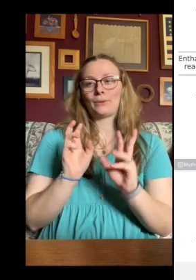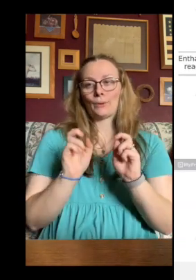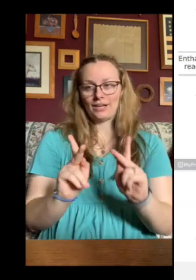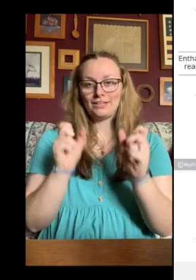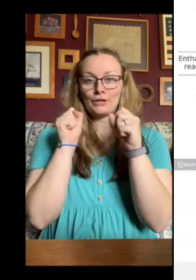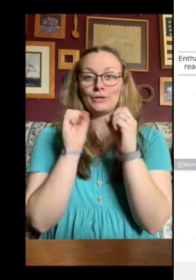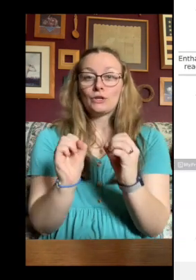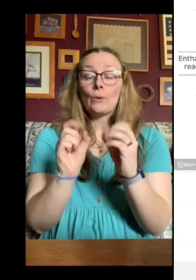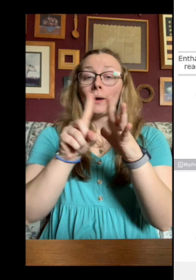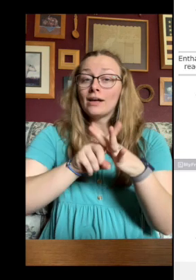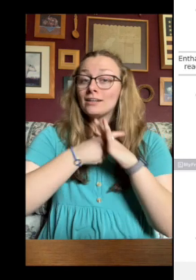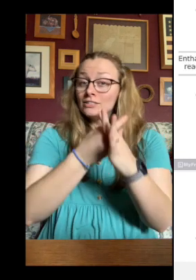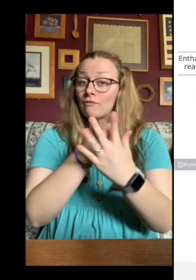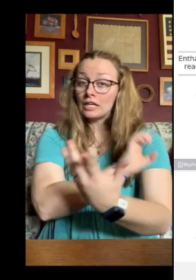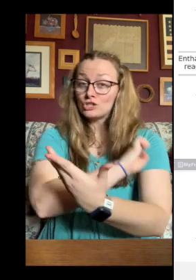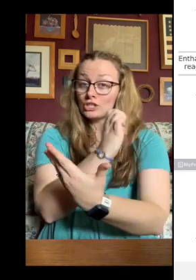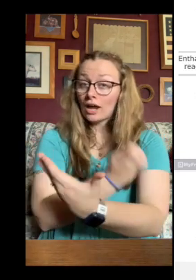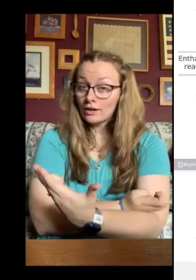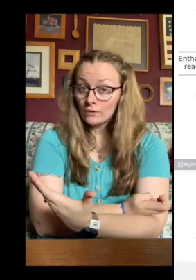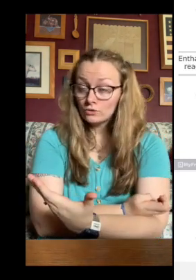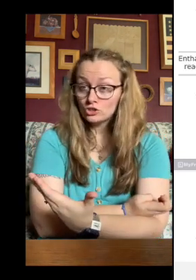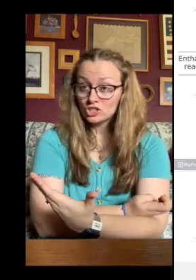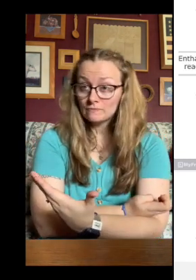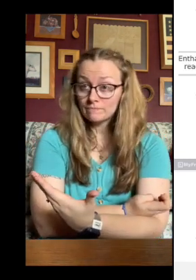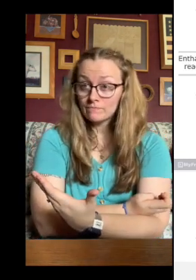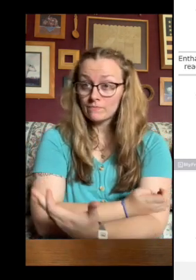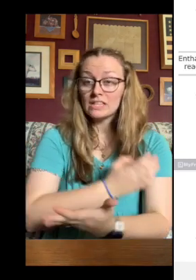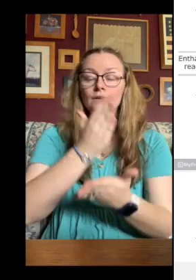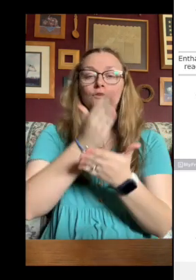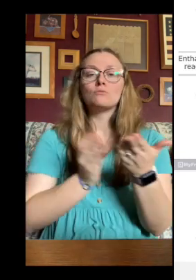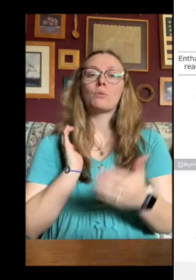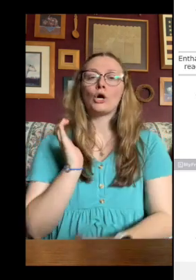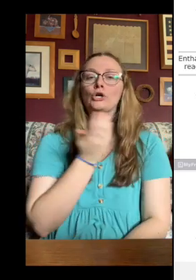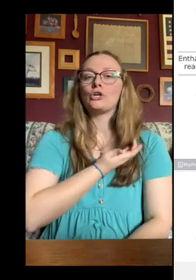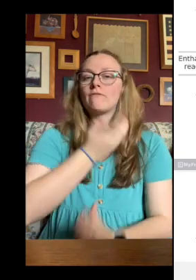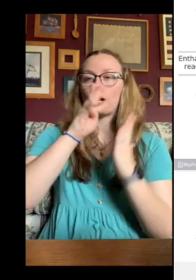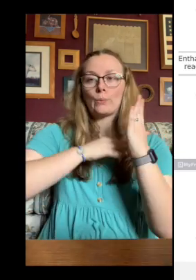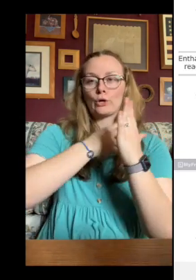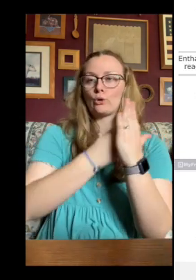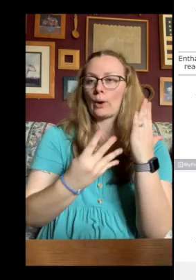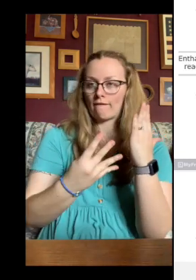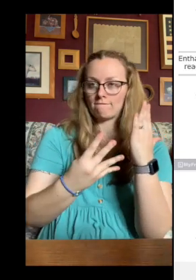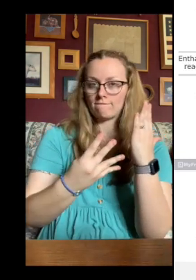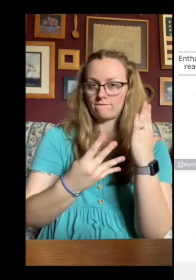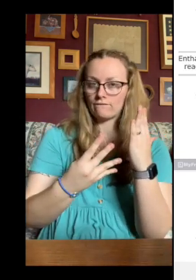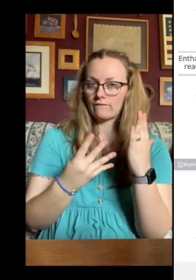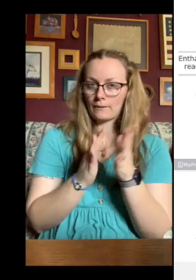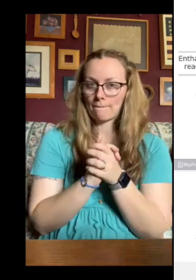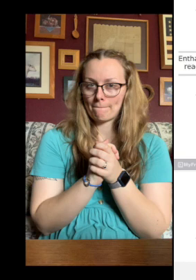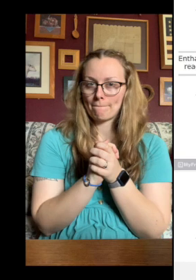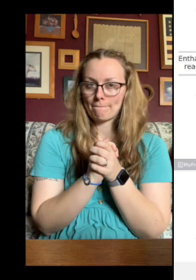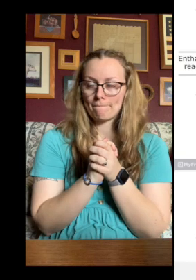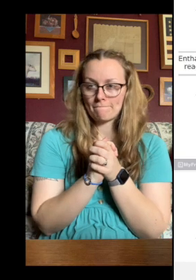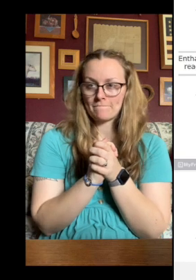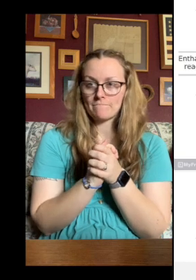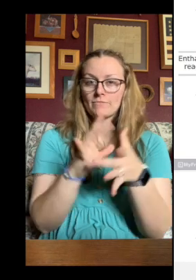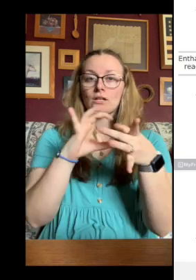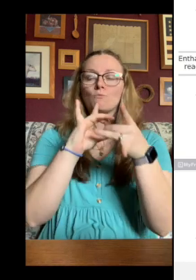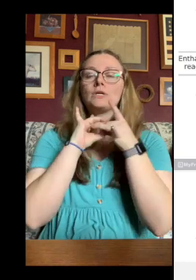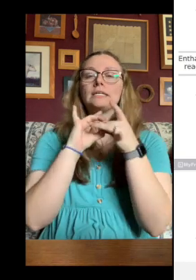activation energy is part of our graph for energy change. And it relates to what's something